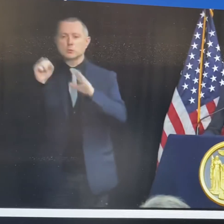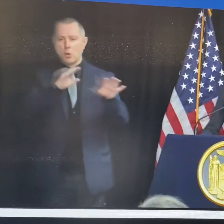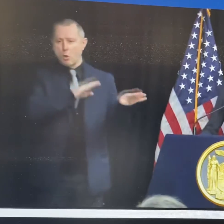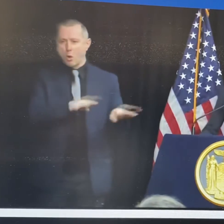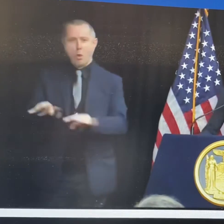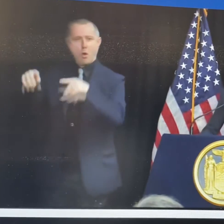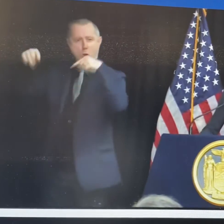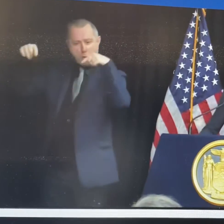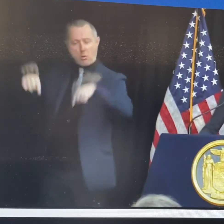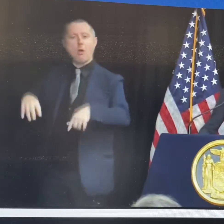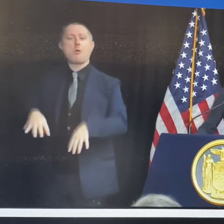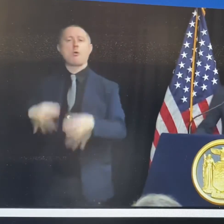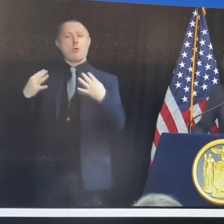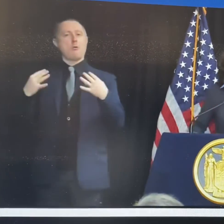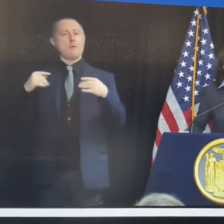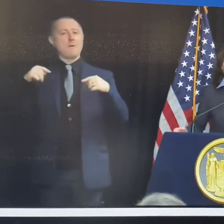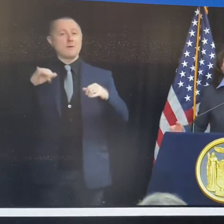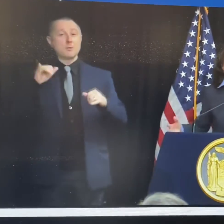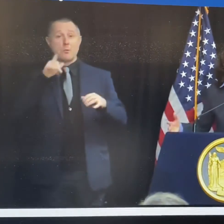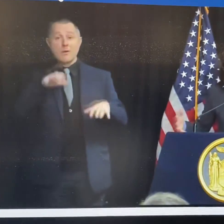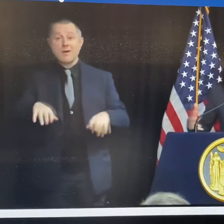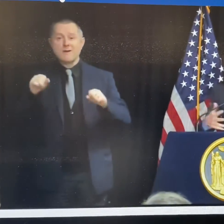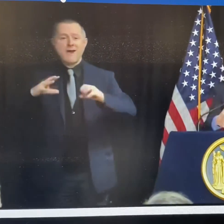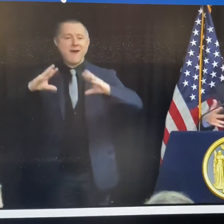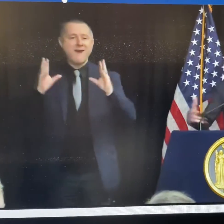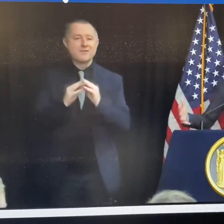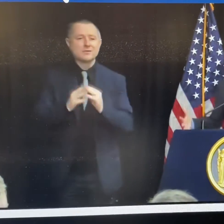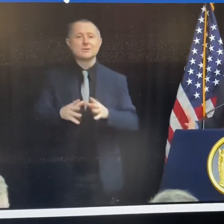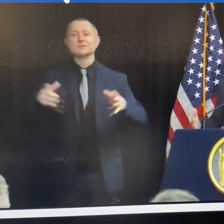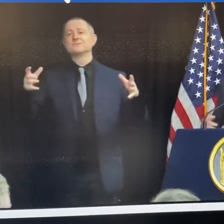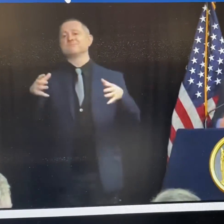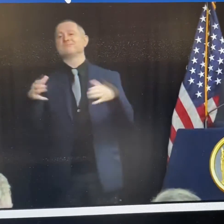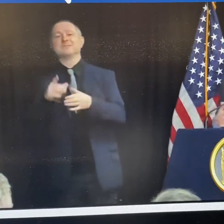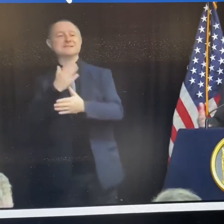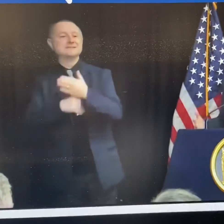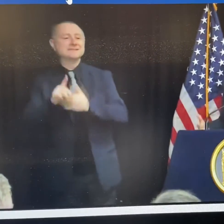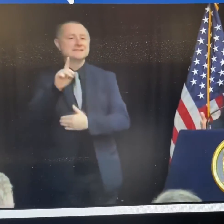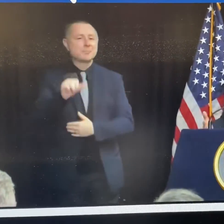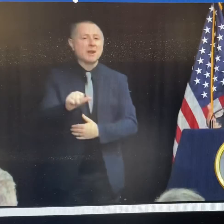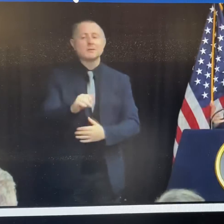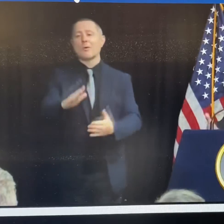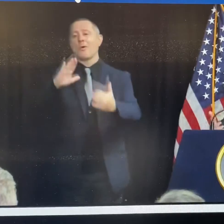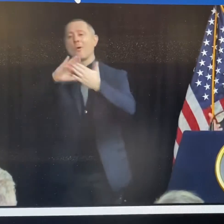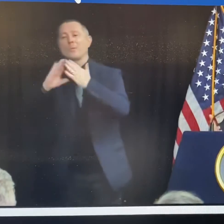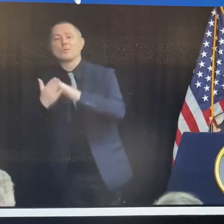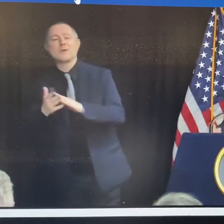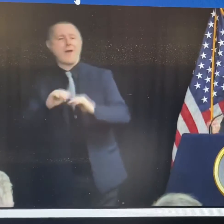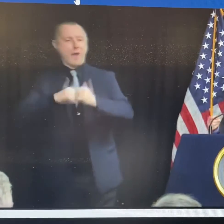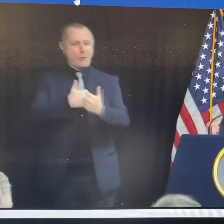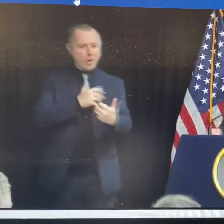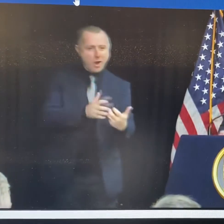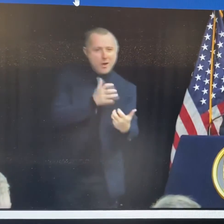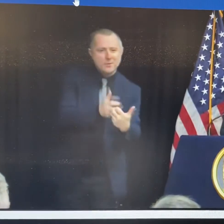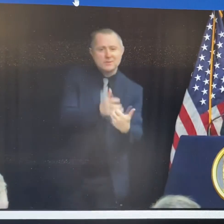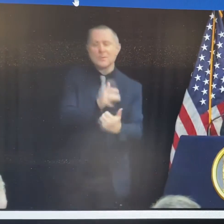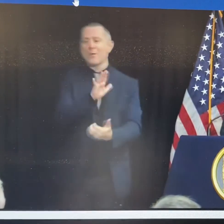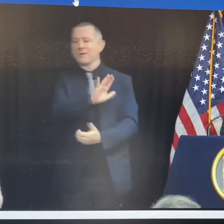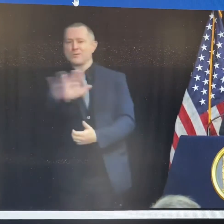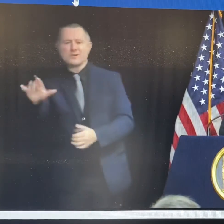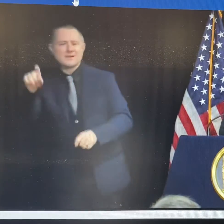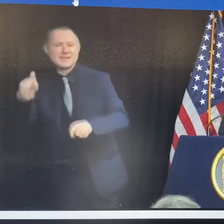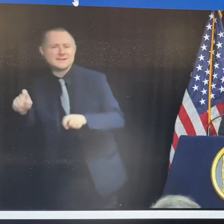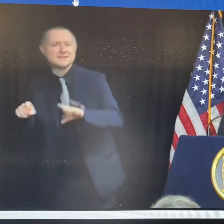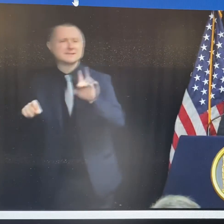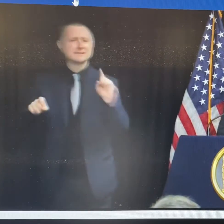have a conference on how we deal with the disability community overall and how we meet people and meet their needs, I want them to say